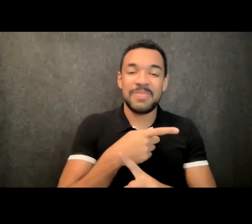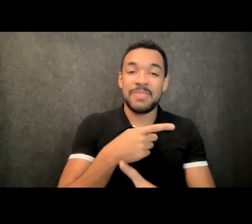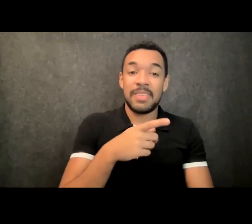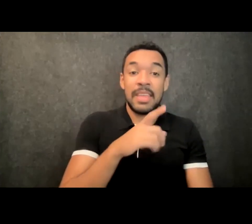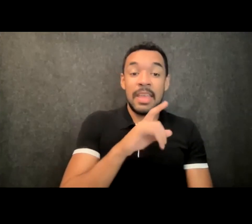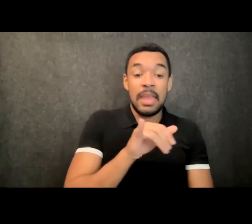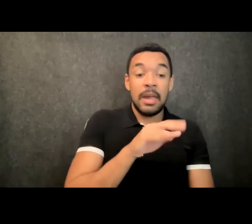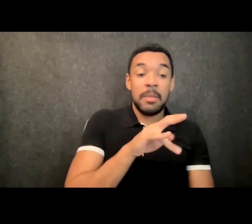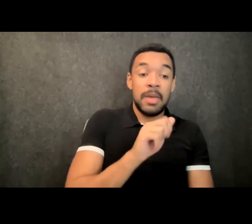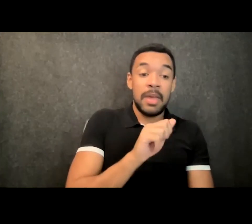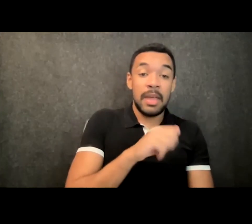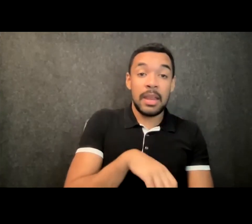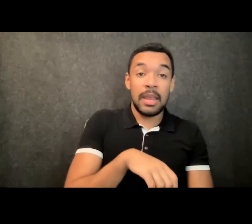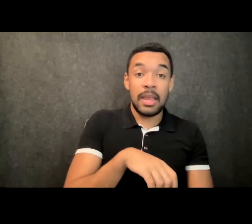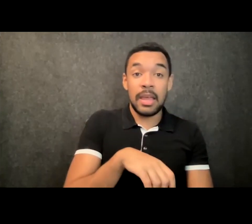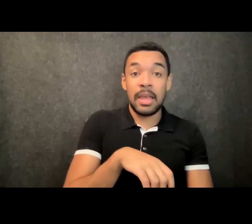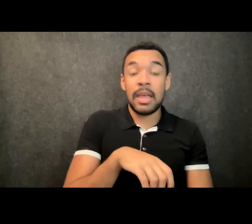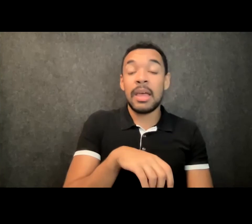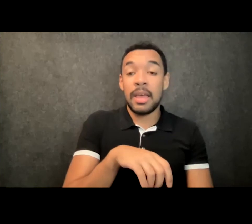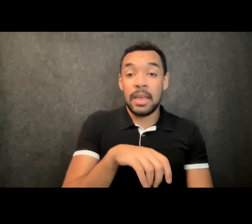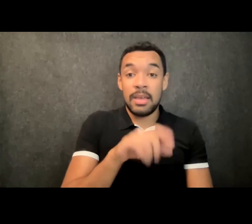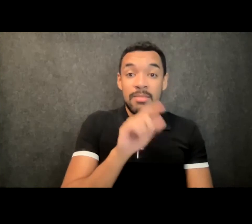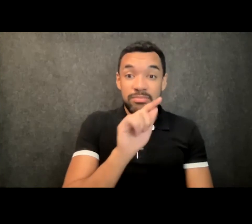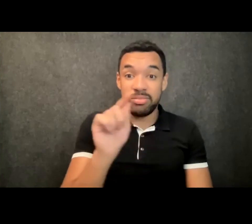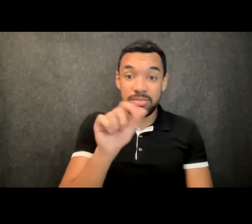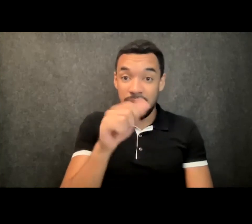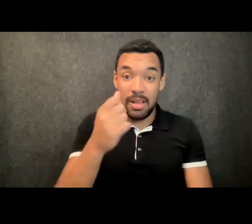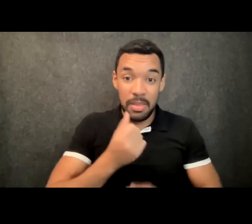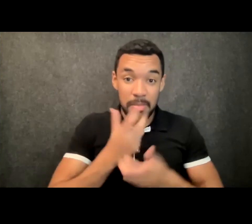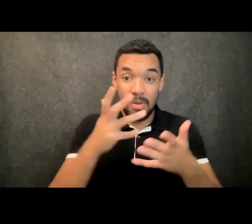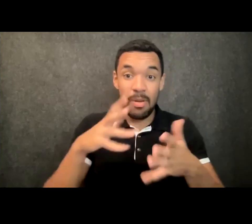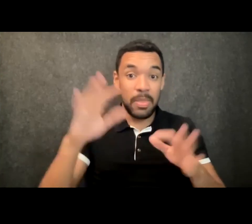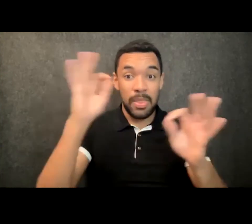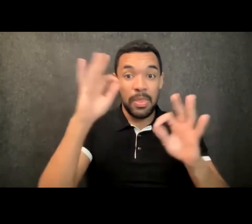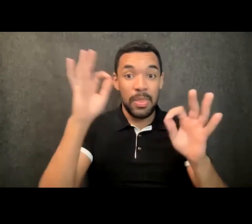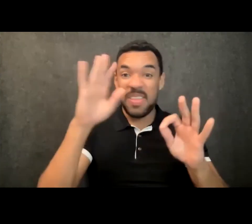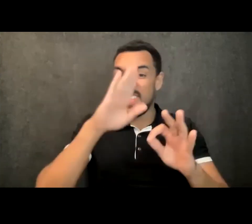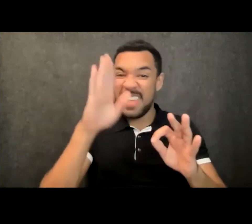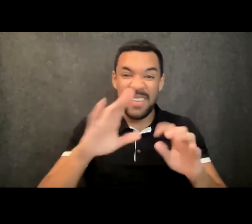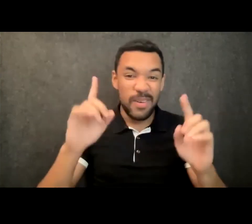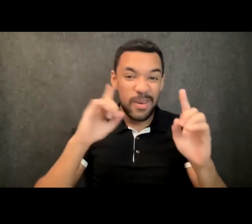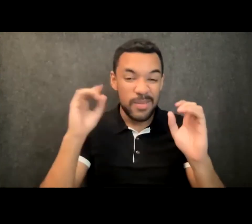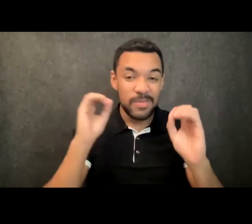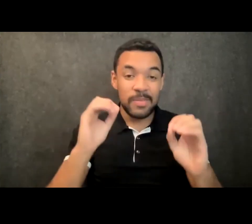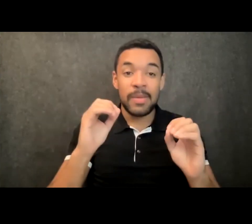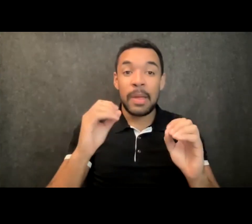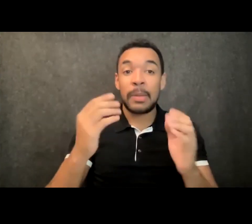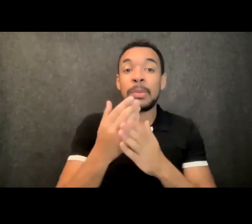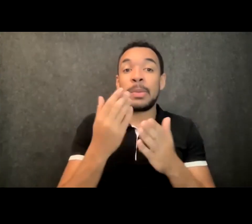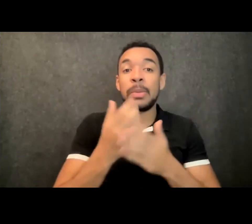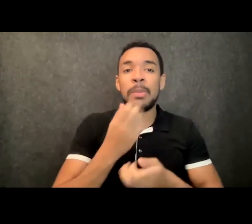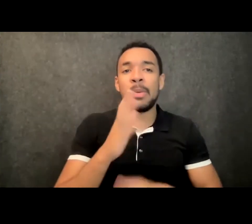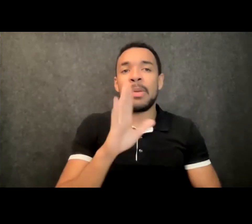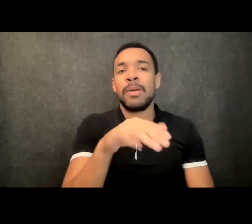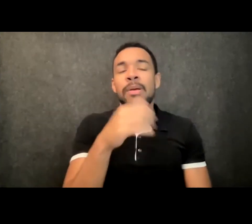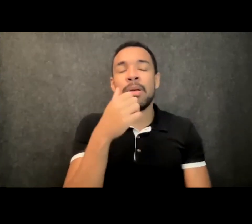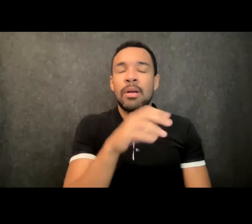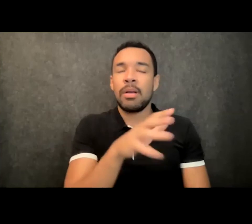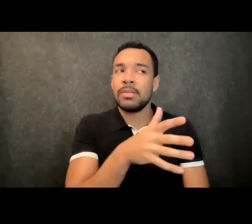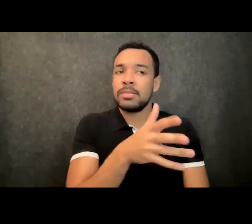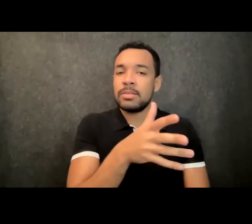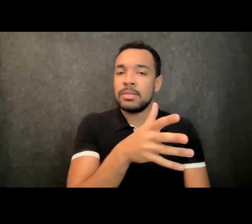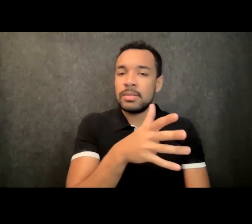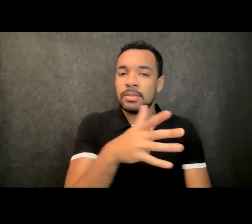and MJ have not heard this poem. Don't know this poem exists. It's a new poem. Ooh. Girl, don't get too excited. We'll see how it